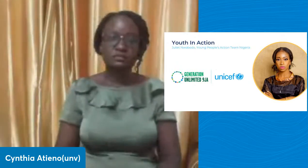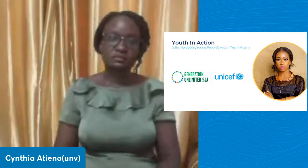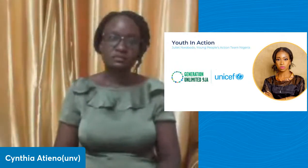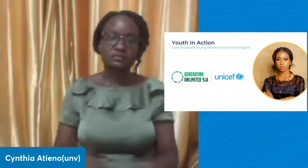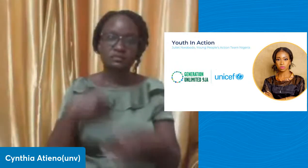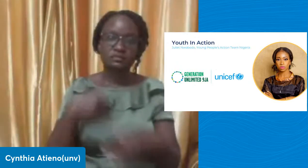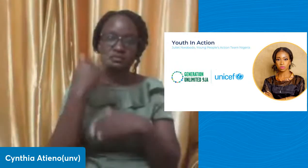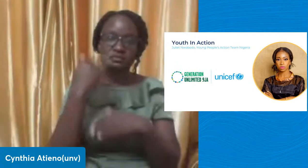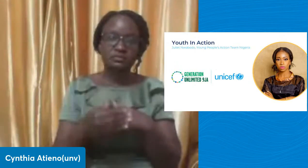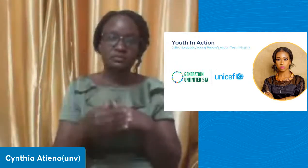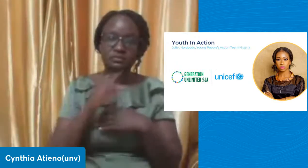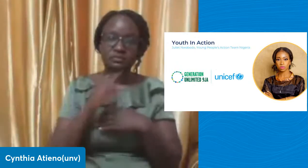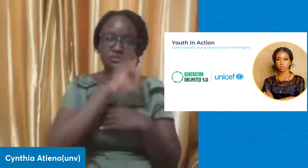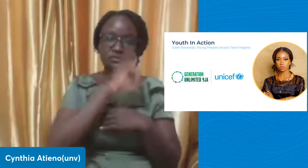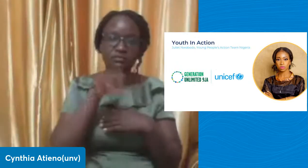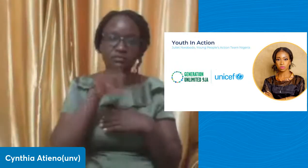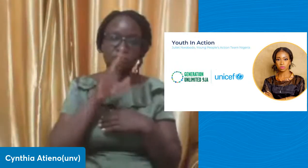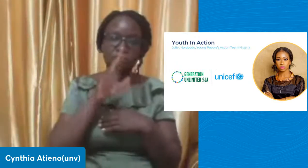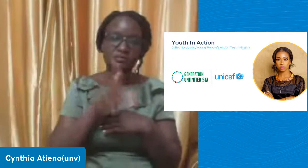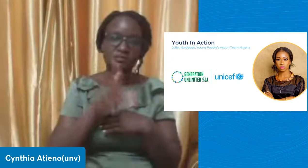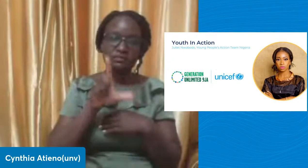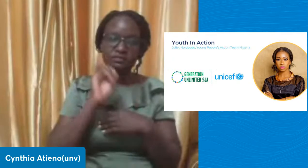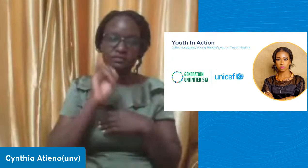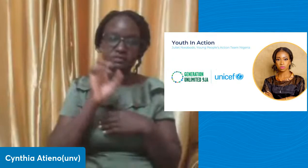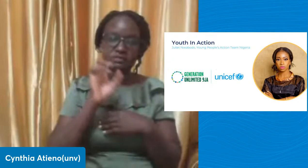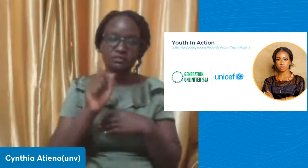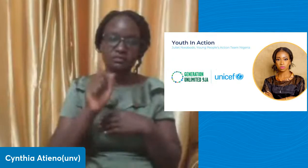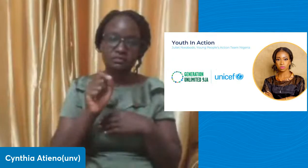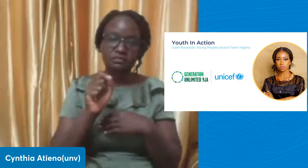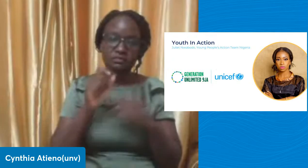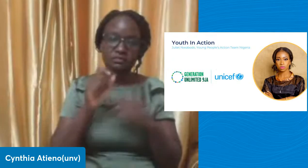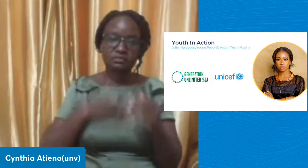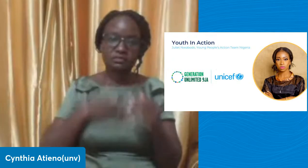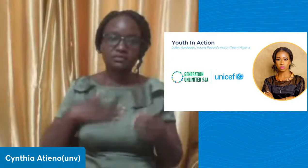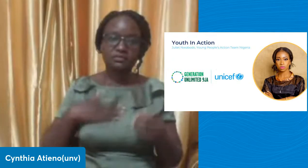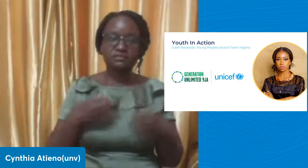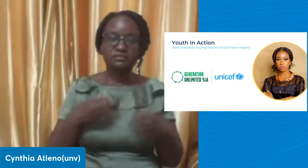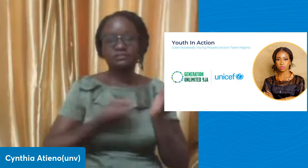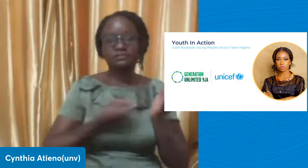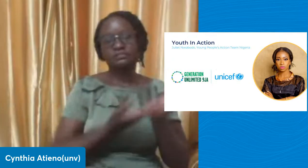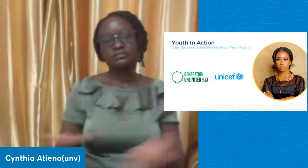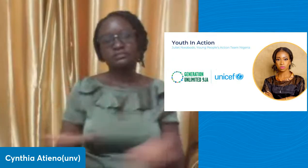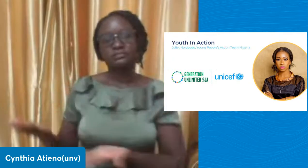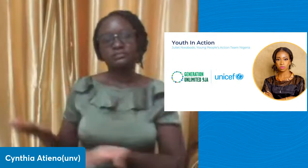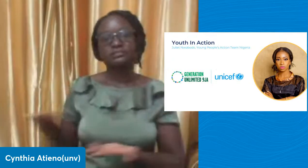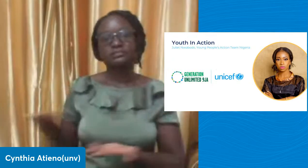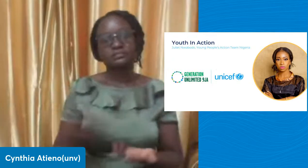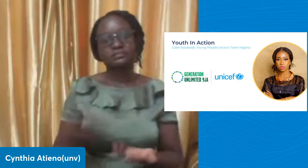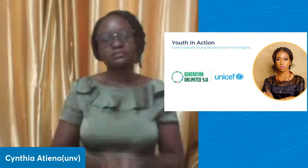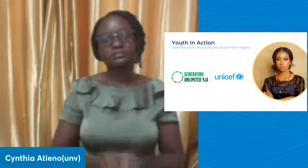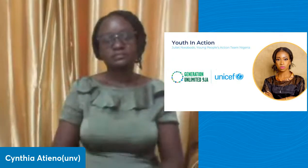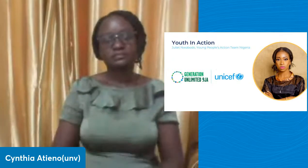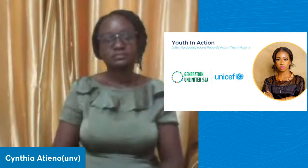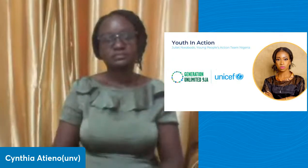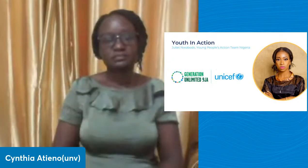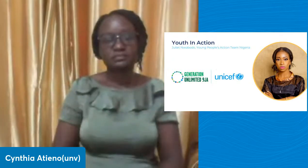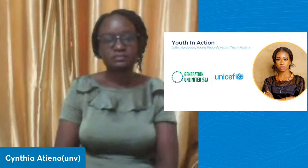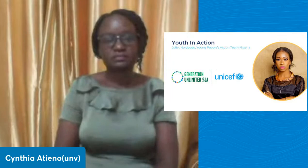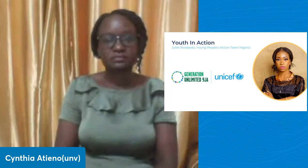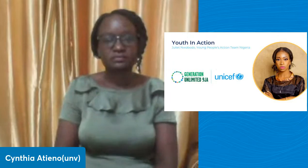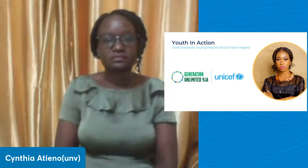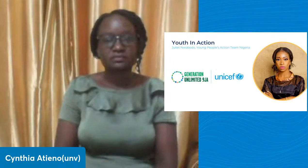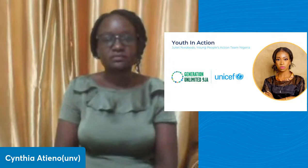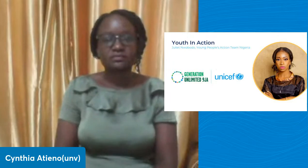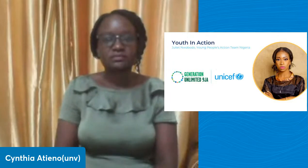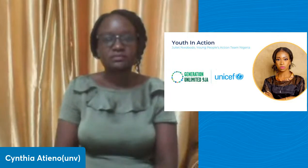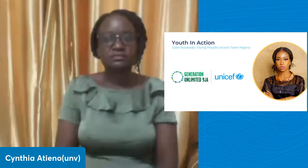your activities and what you do in Nigeria? Thank you. Okay. Over to you. Yeah, thank you. Hello, everyone.